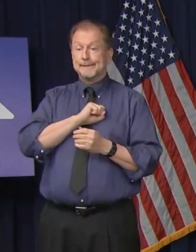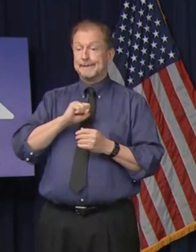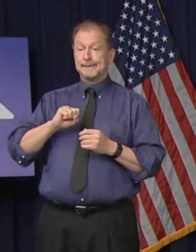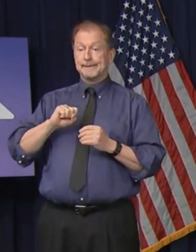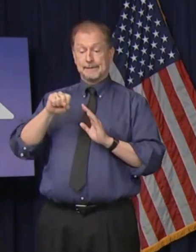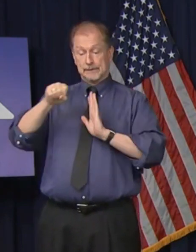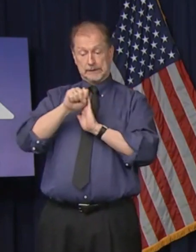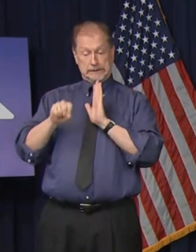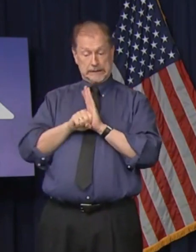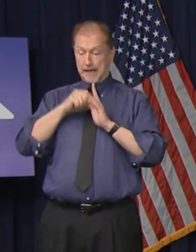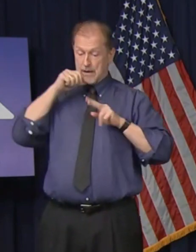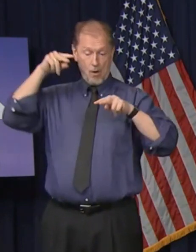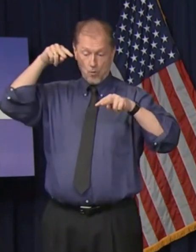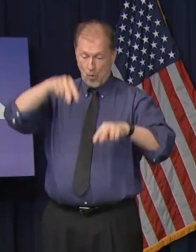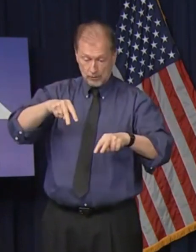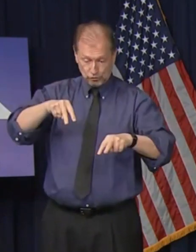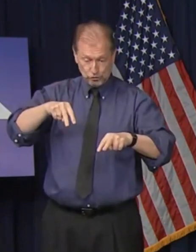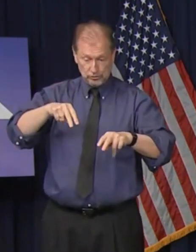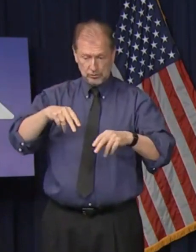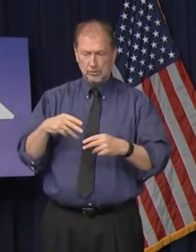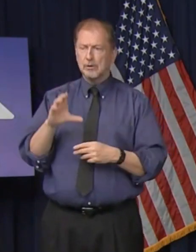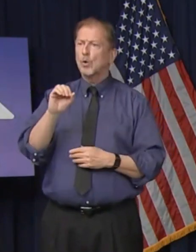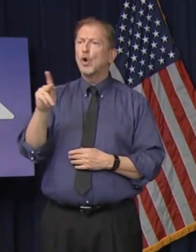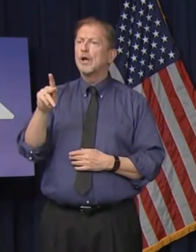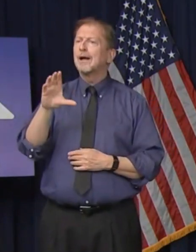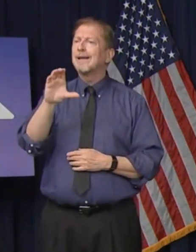outbreaks outside of Cook County Jail?